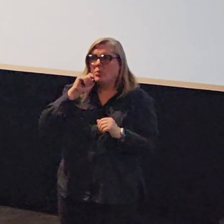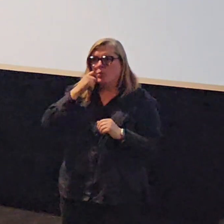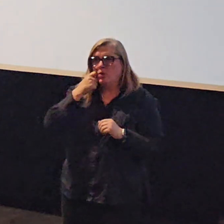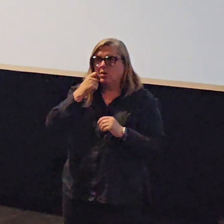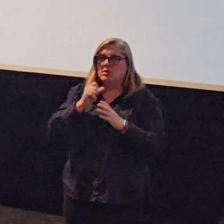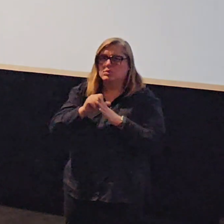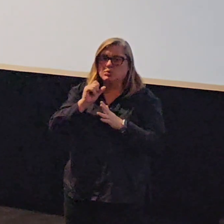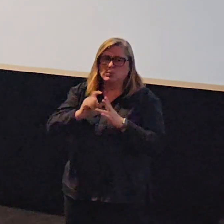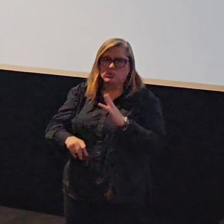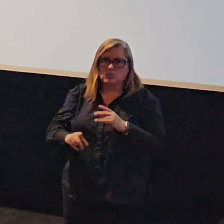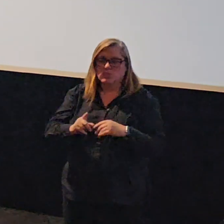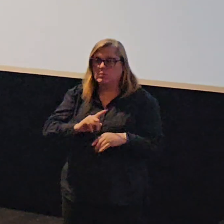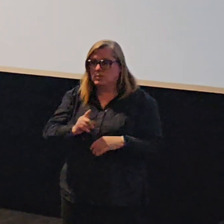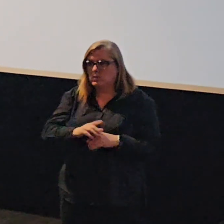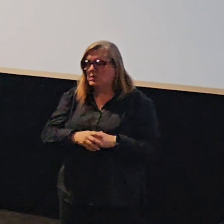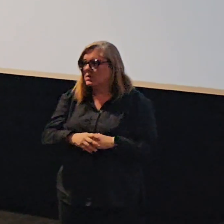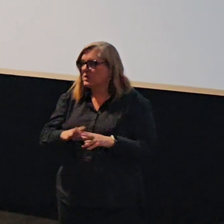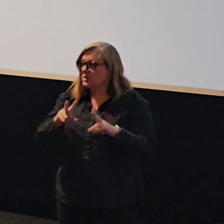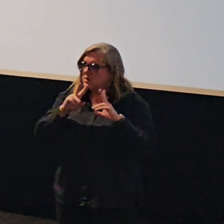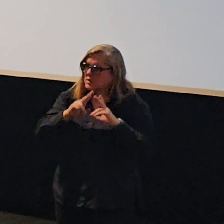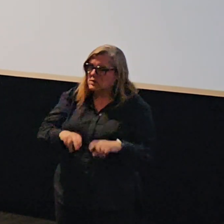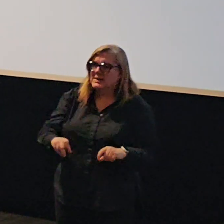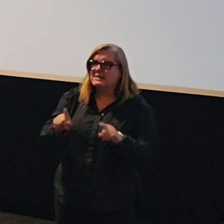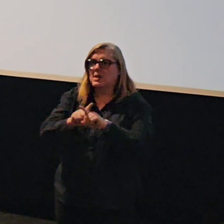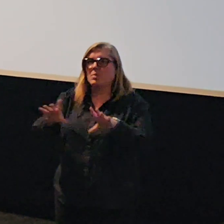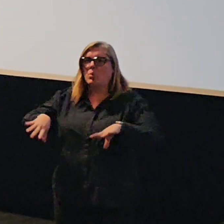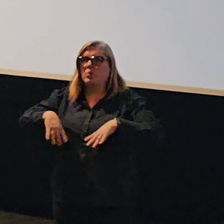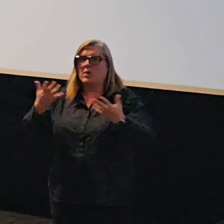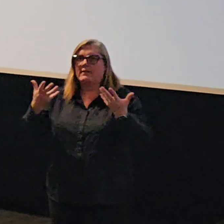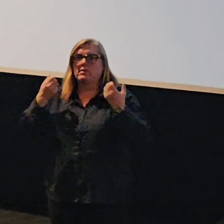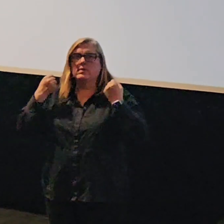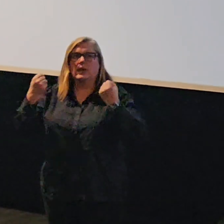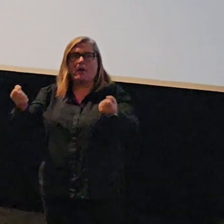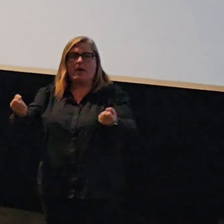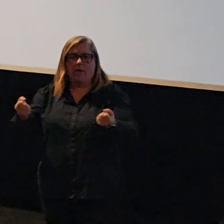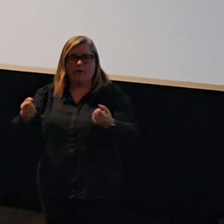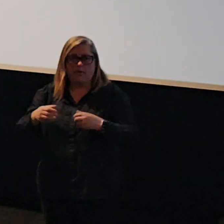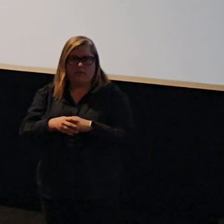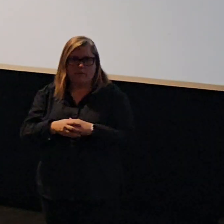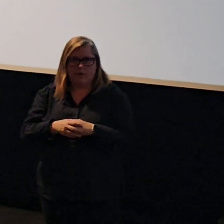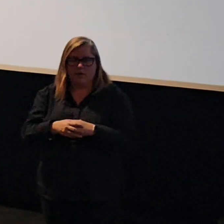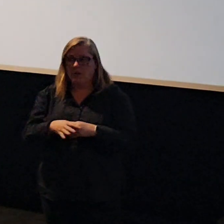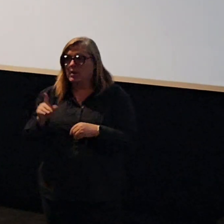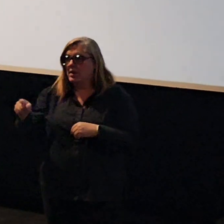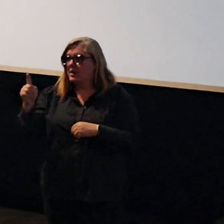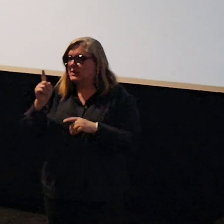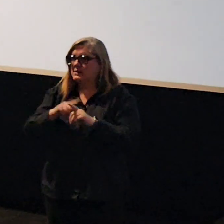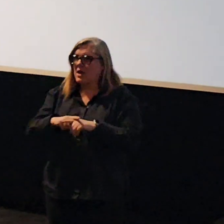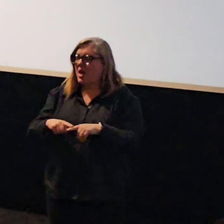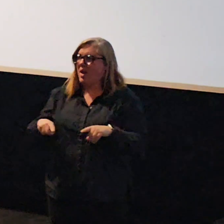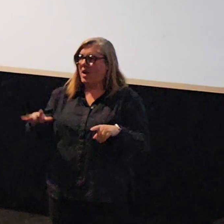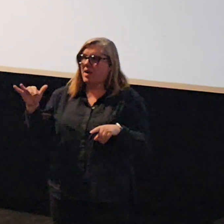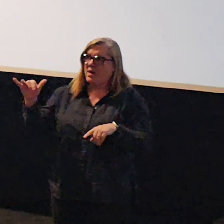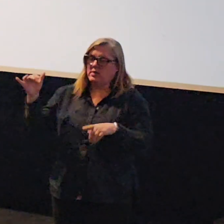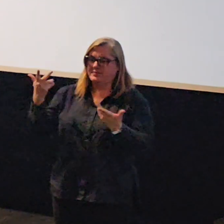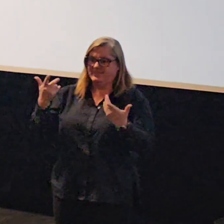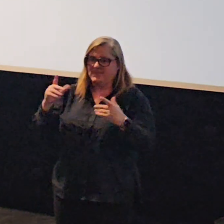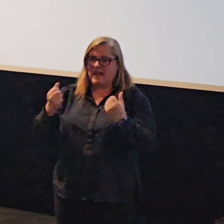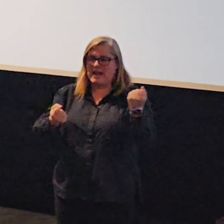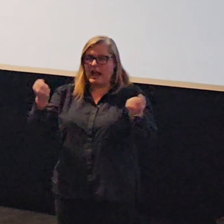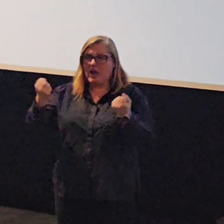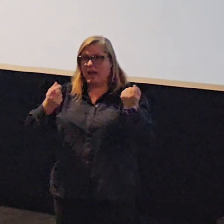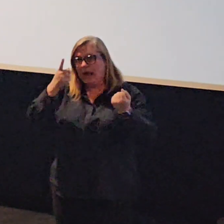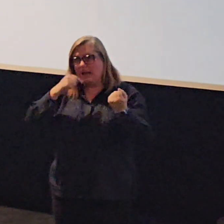that I've talked about and researched a lot in the past are things like self-driving cars. But actually, one of my recent most favourite ones was about flying cars, actually. One of the big